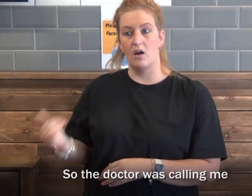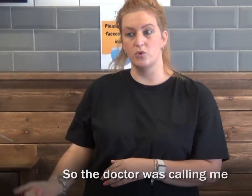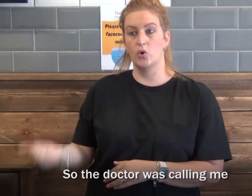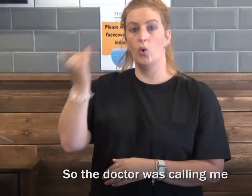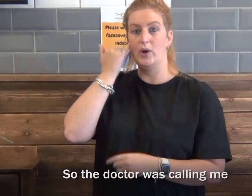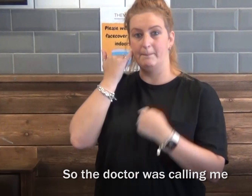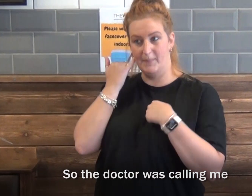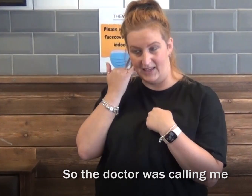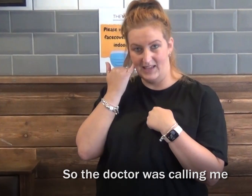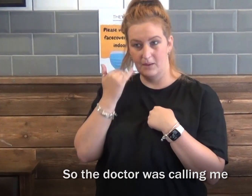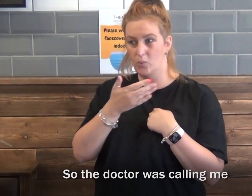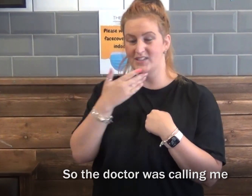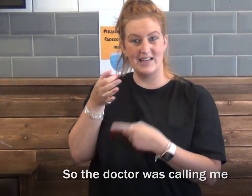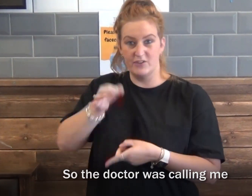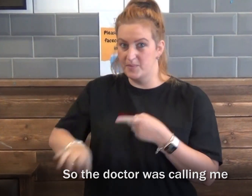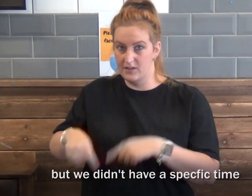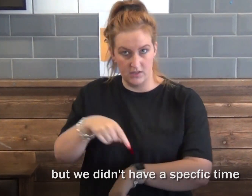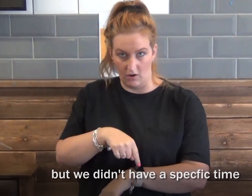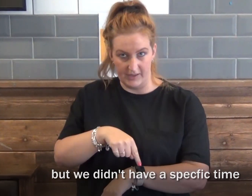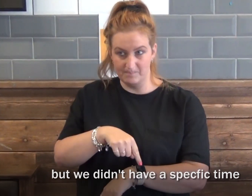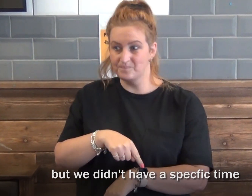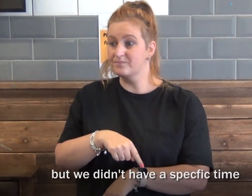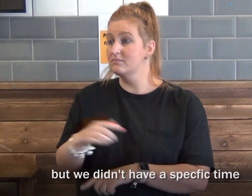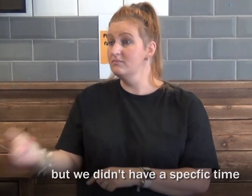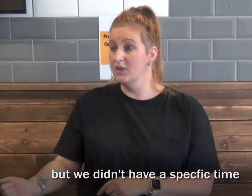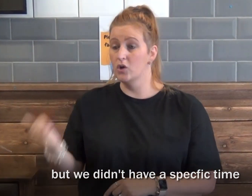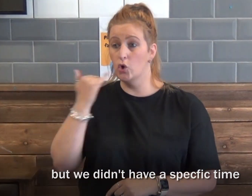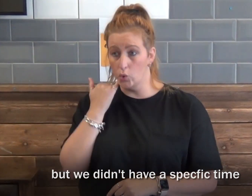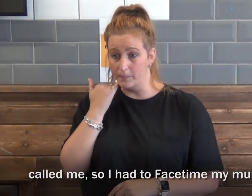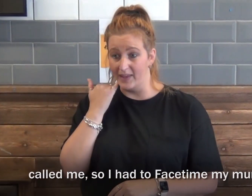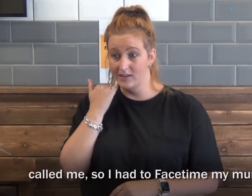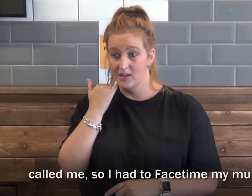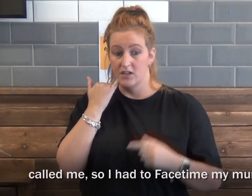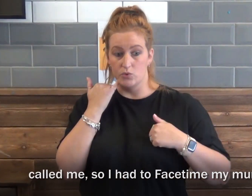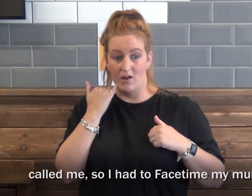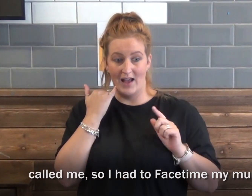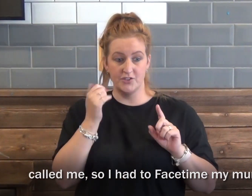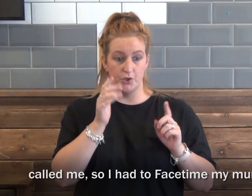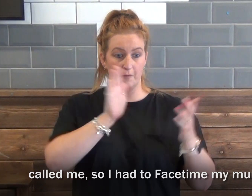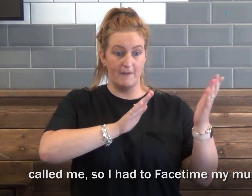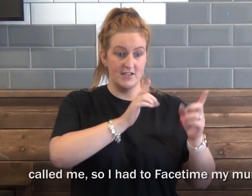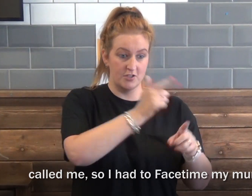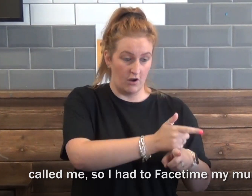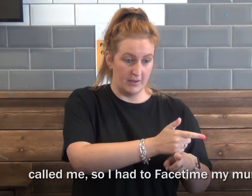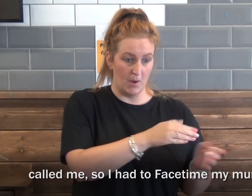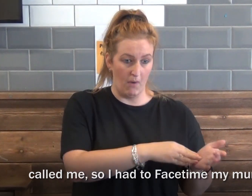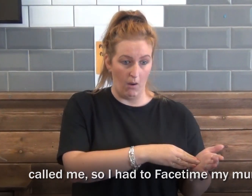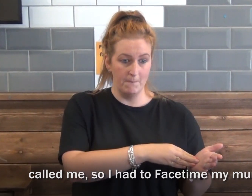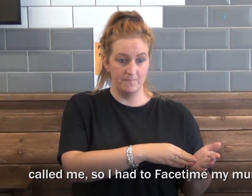was calling me, but we didn't have a specific time. Called me, so I had to FaceTime my mum,